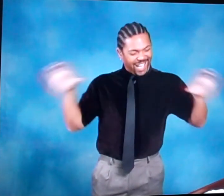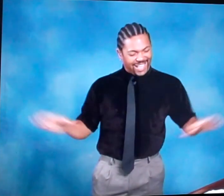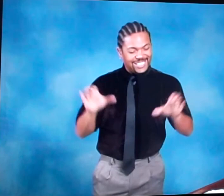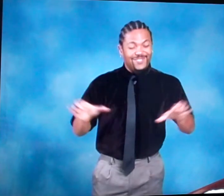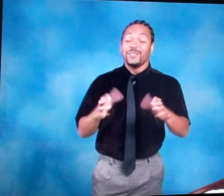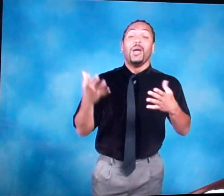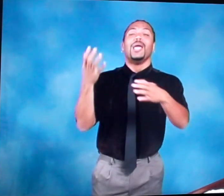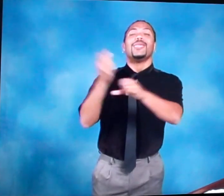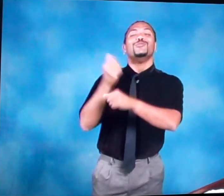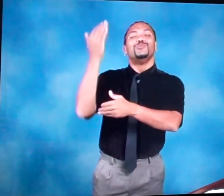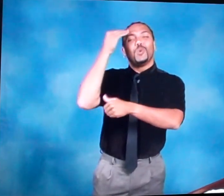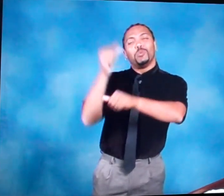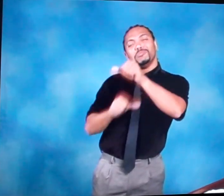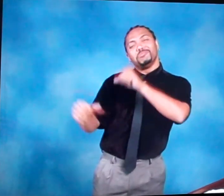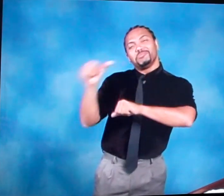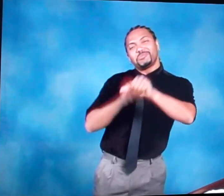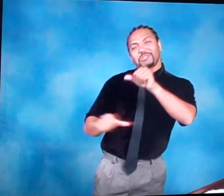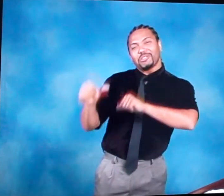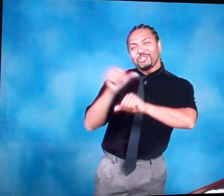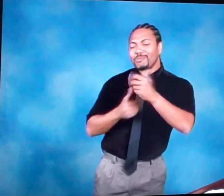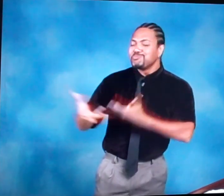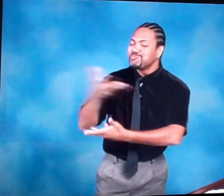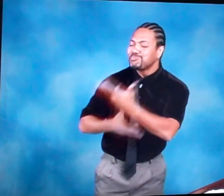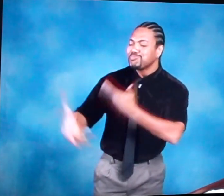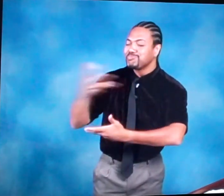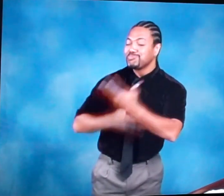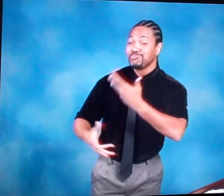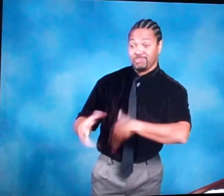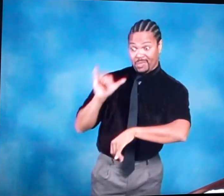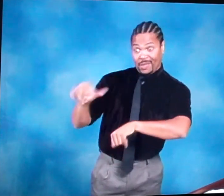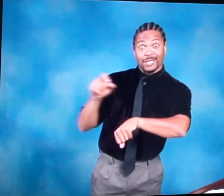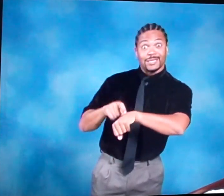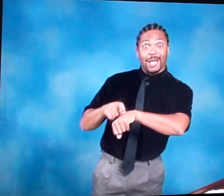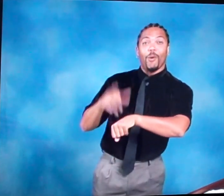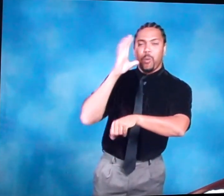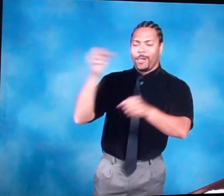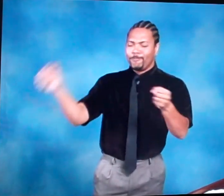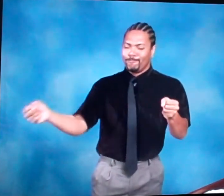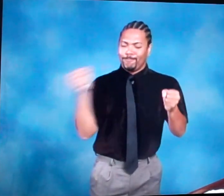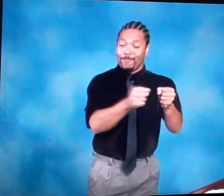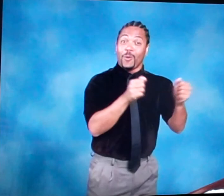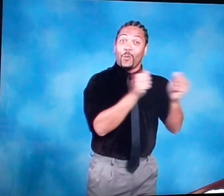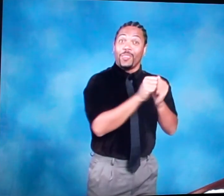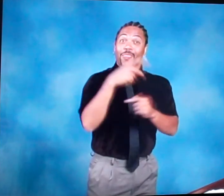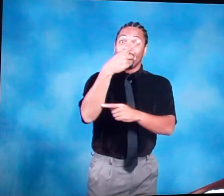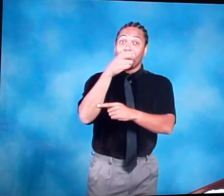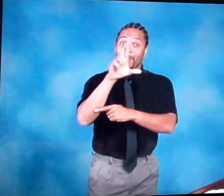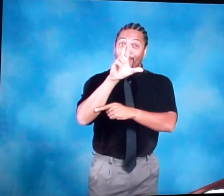And then in the afternoon, you get to interact with everyone else who's there.